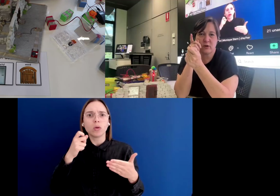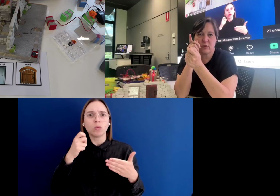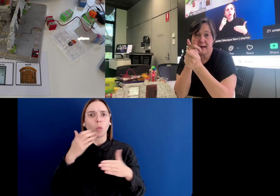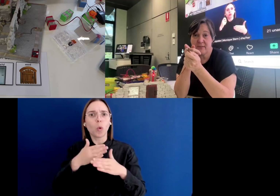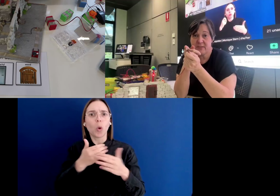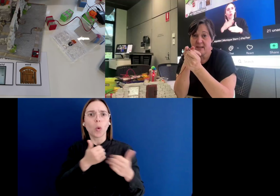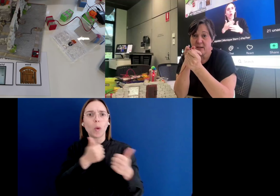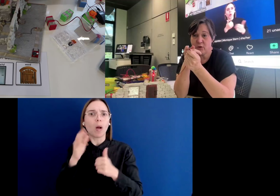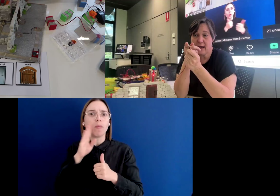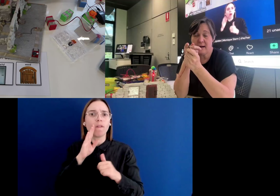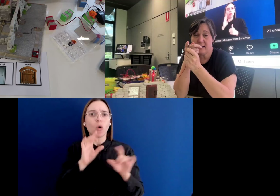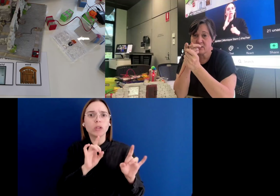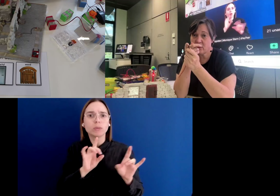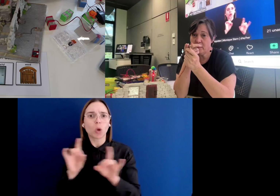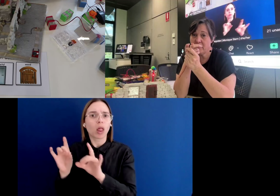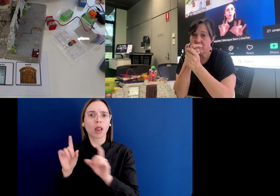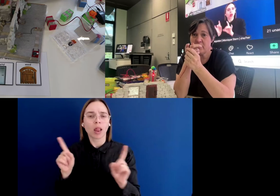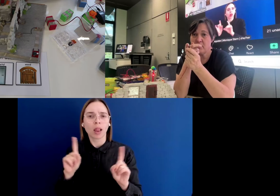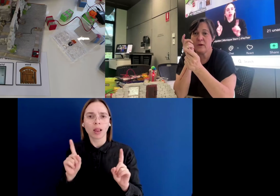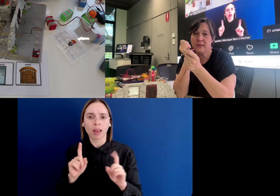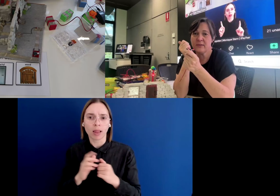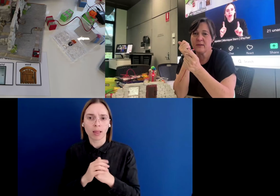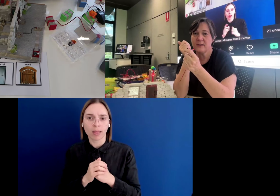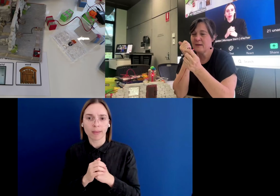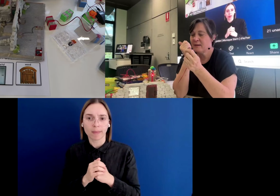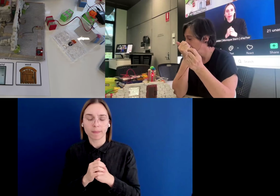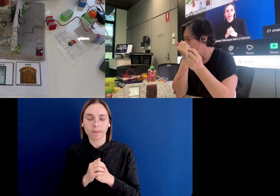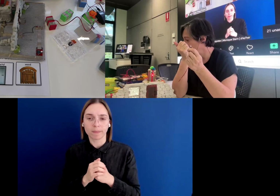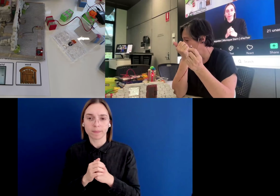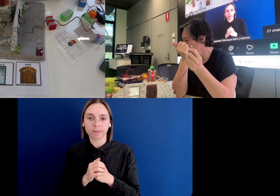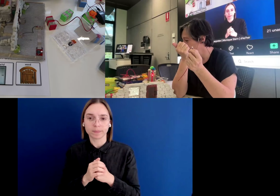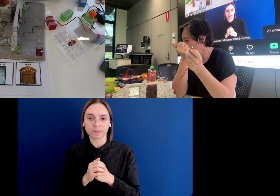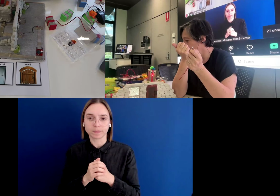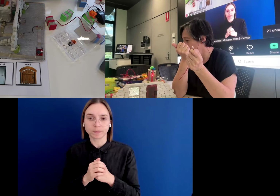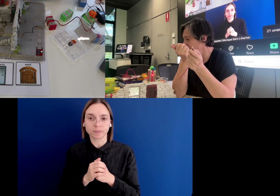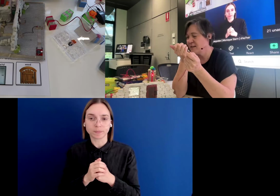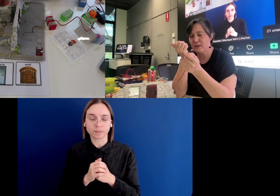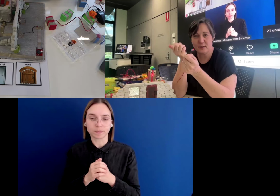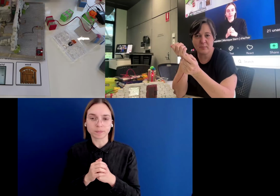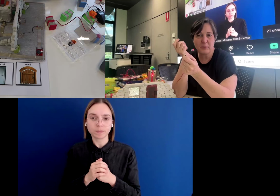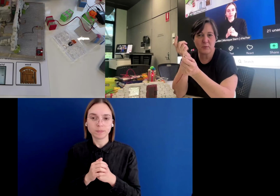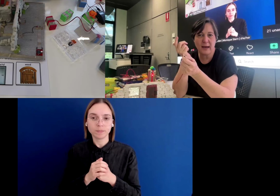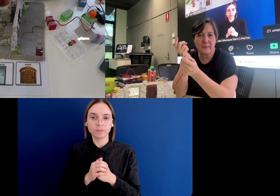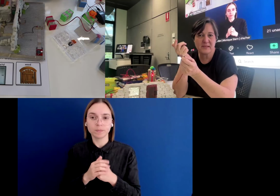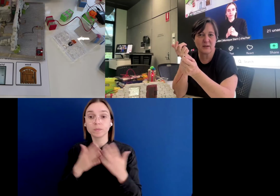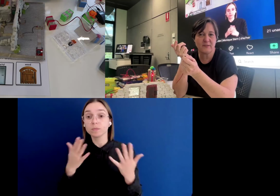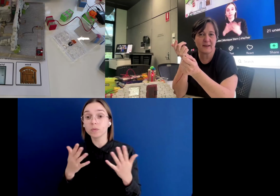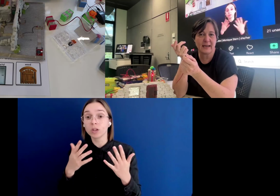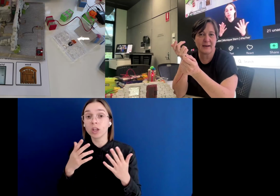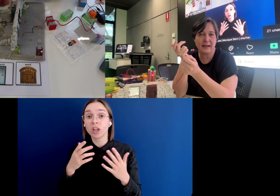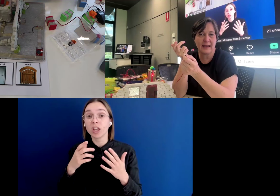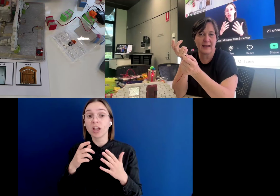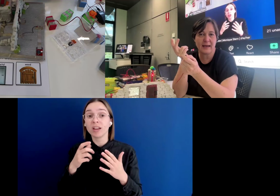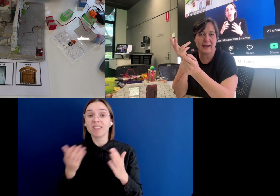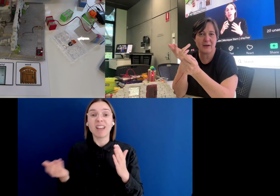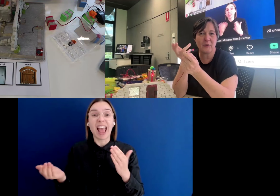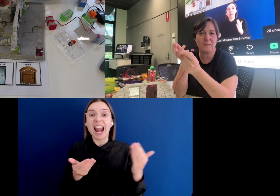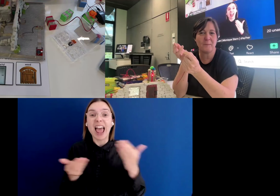do whatever creative thing you can at the top with things including bubble wrap,